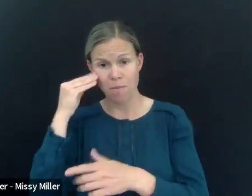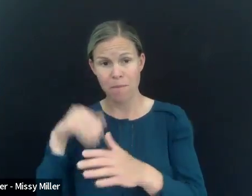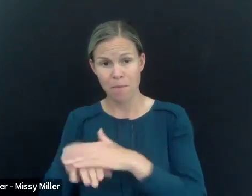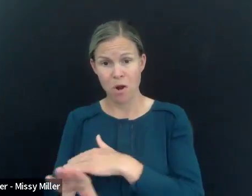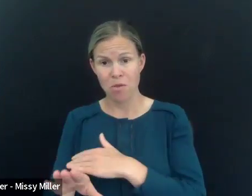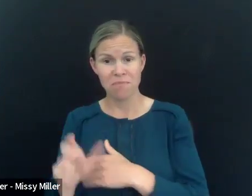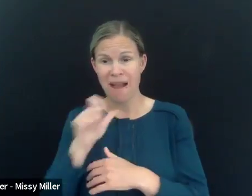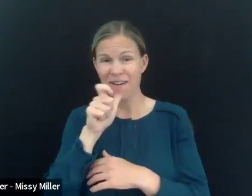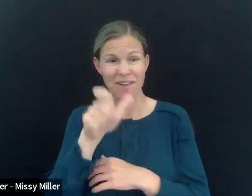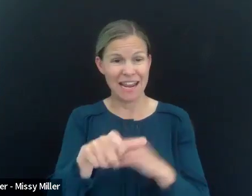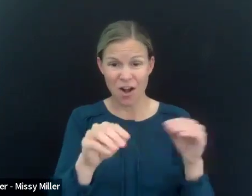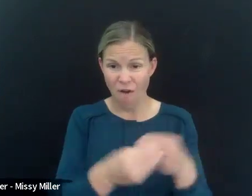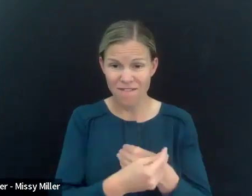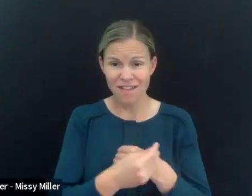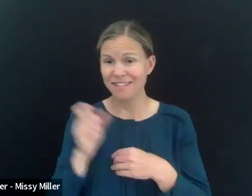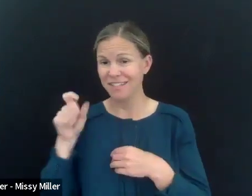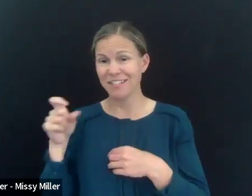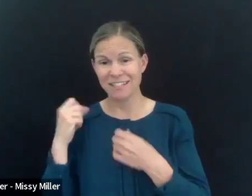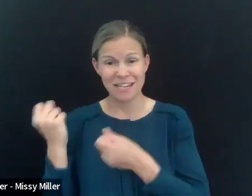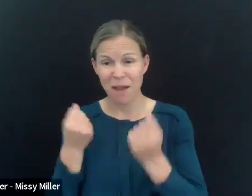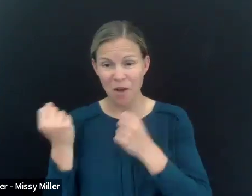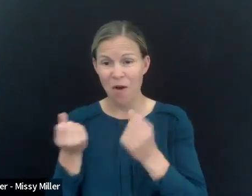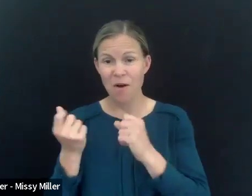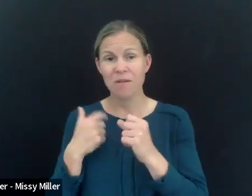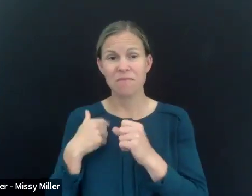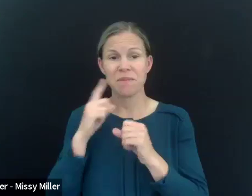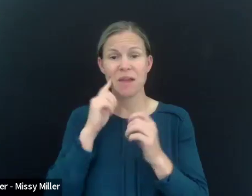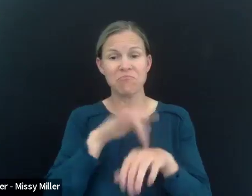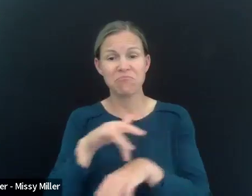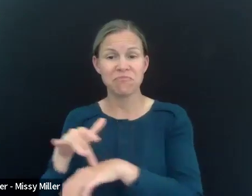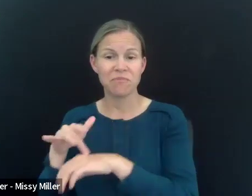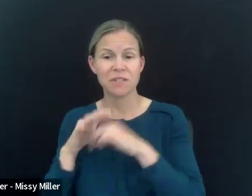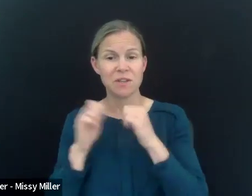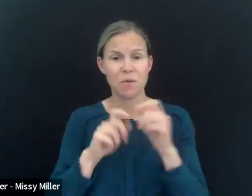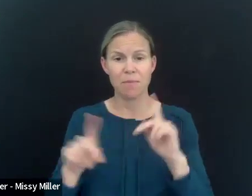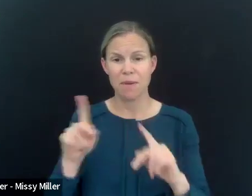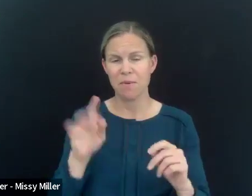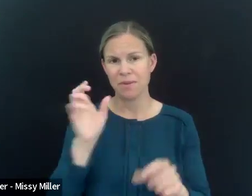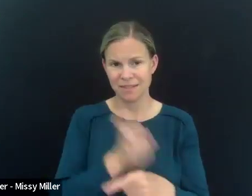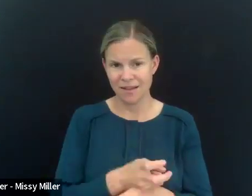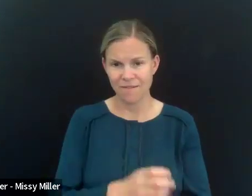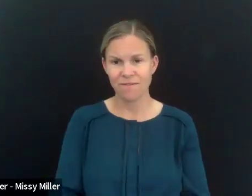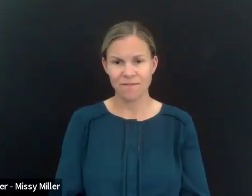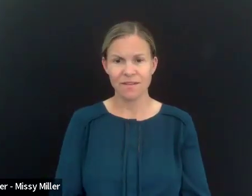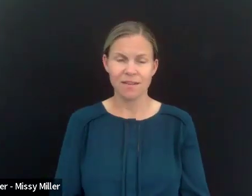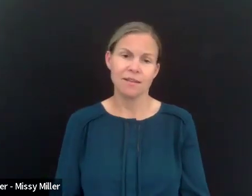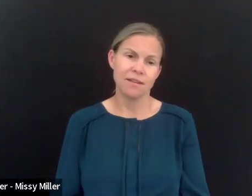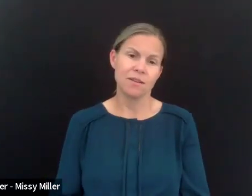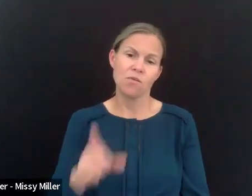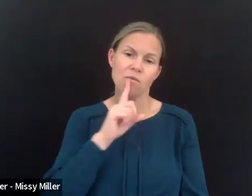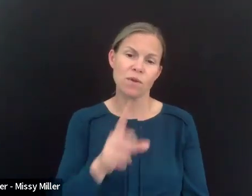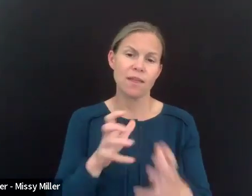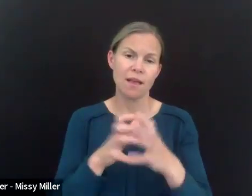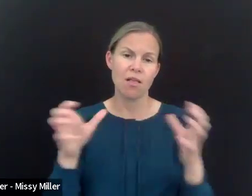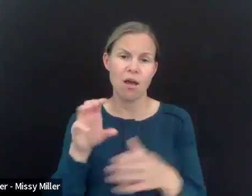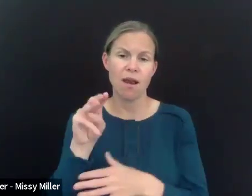my car, my bag. I can do my visits with, with the client. But even that, has its limits. Lots of midwives have